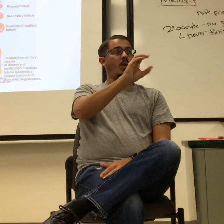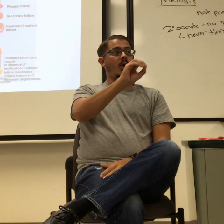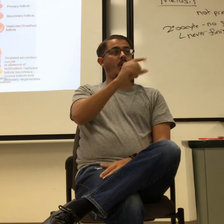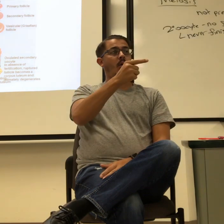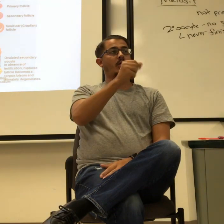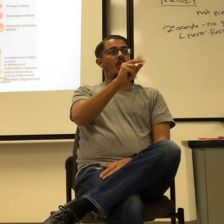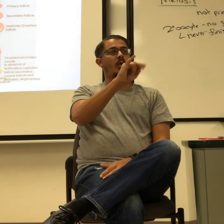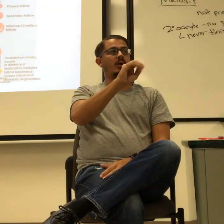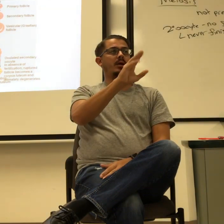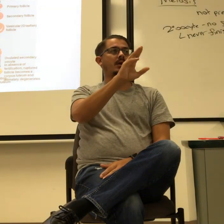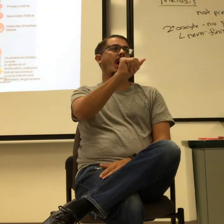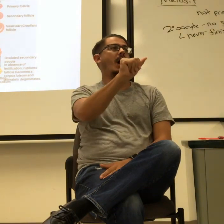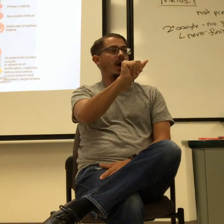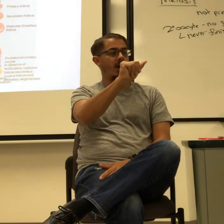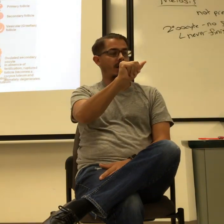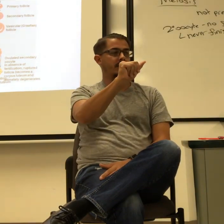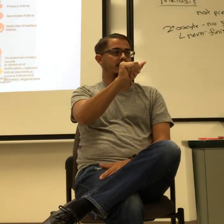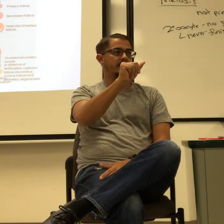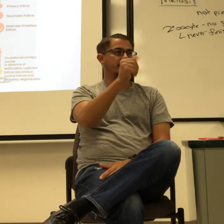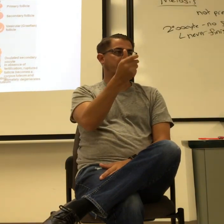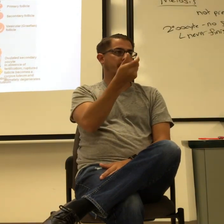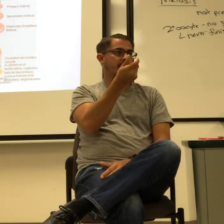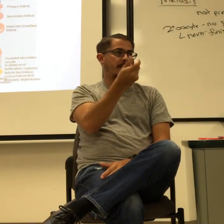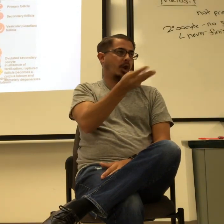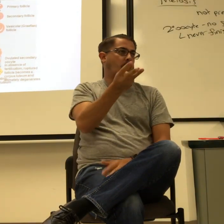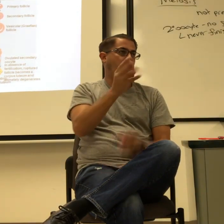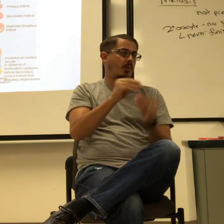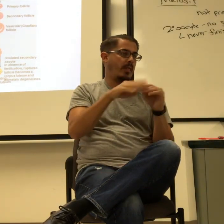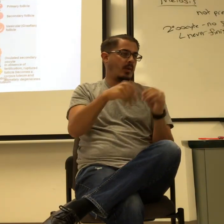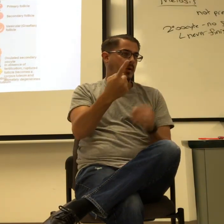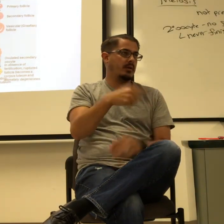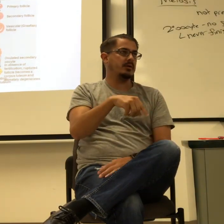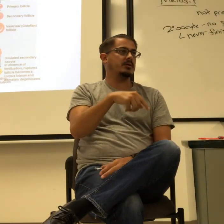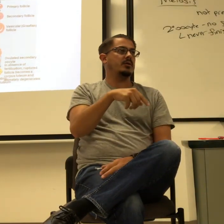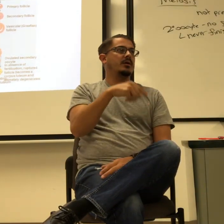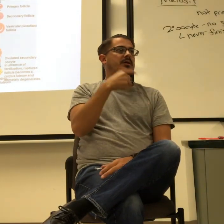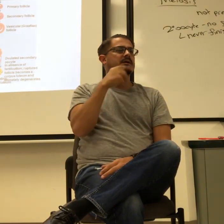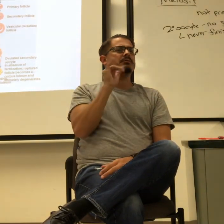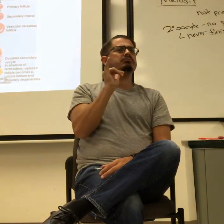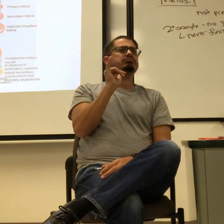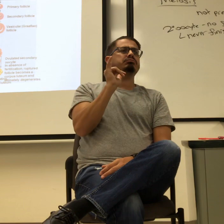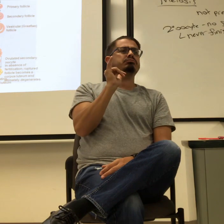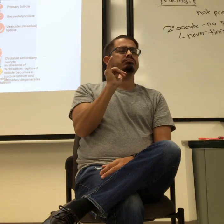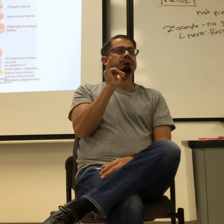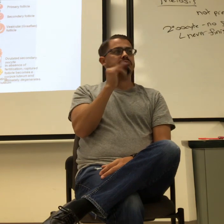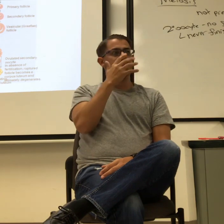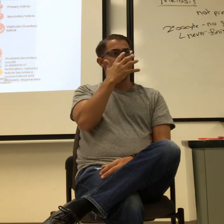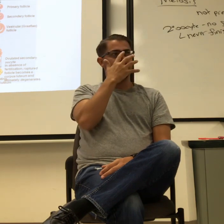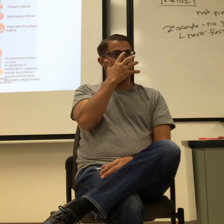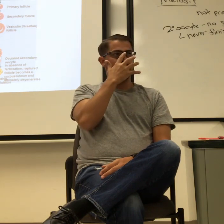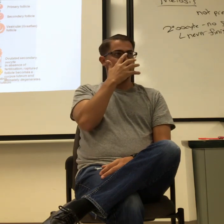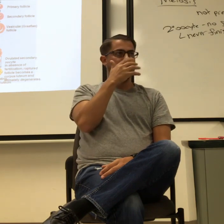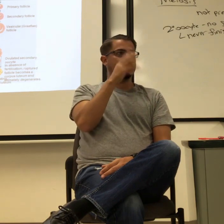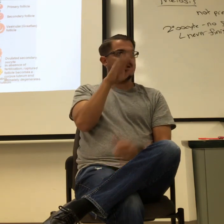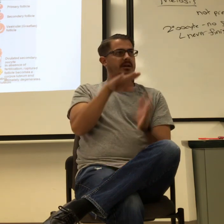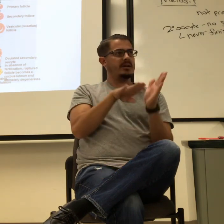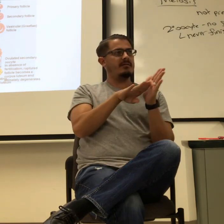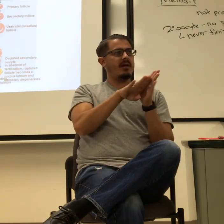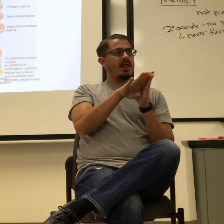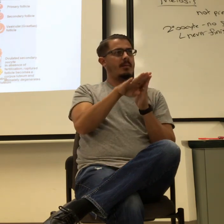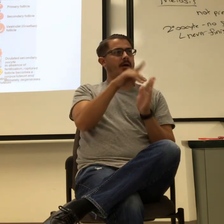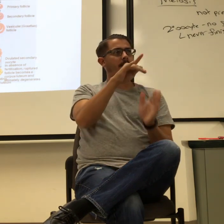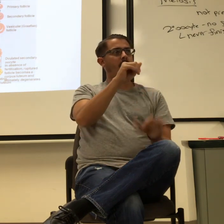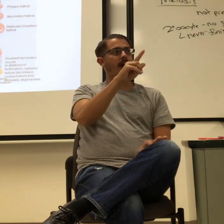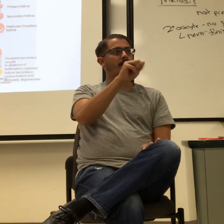said oogonia, plural, that's singular. But anyways, I said, yeah, you get development of the